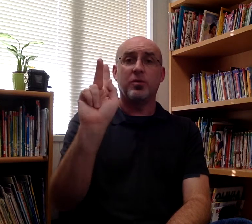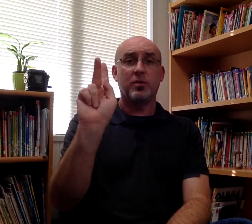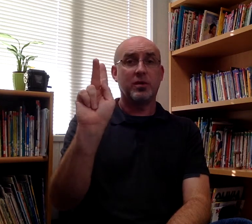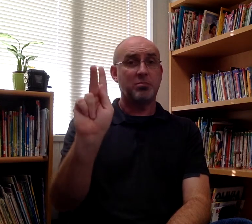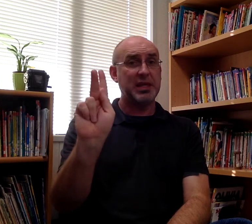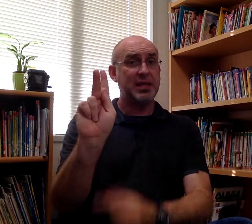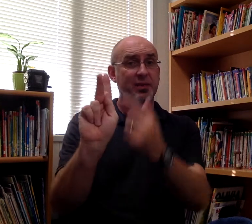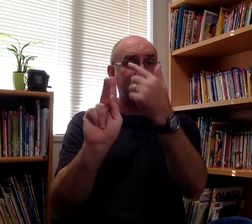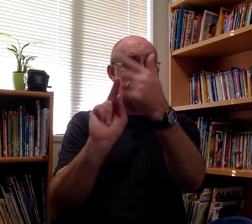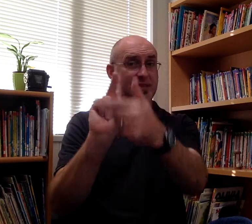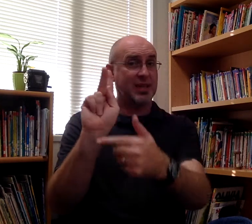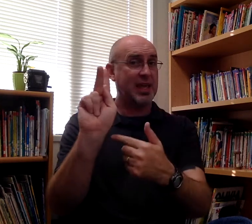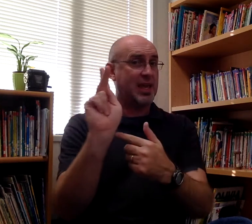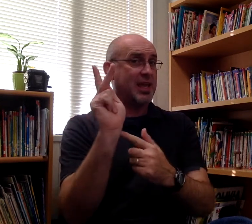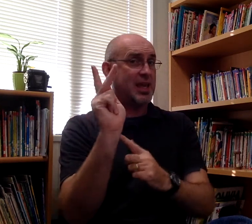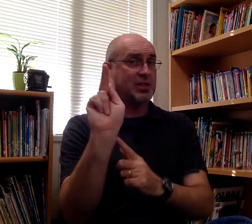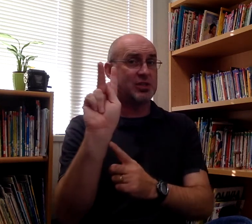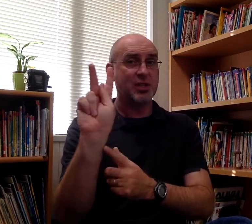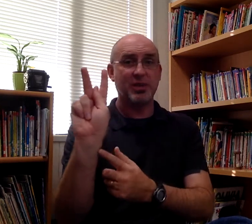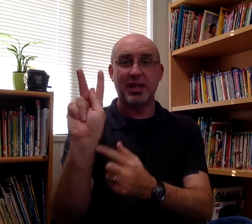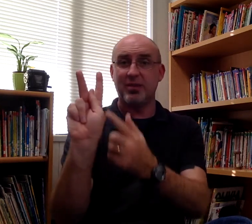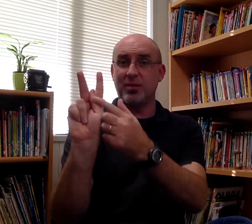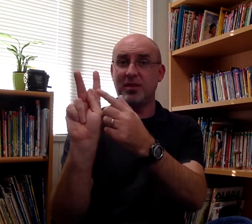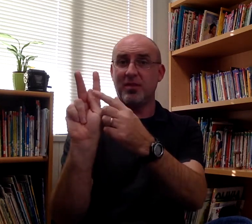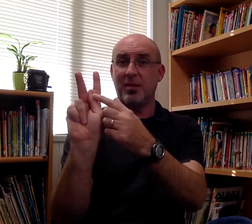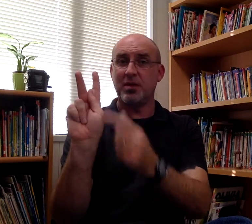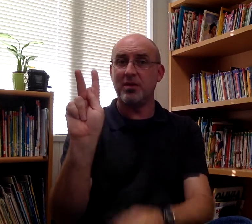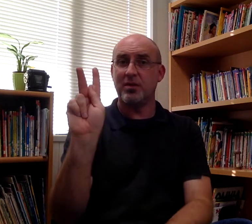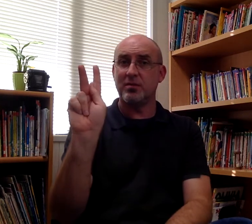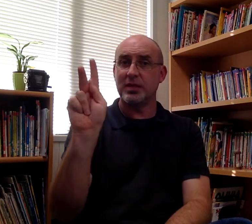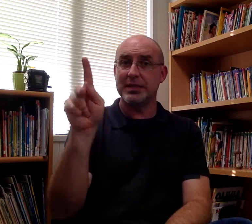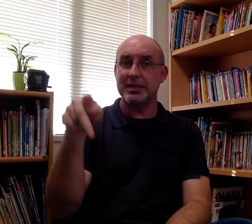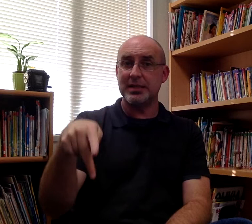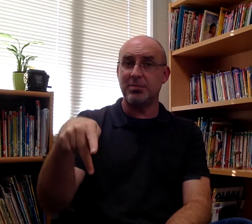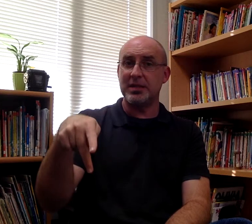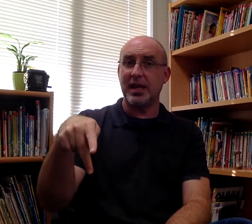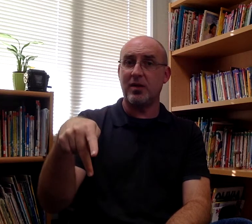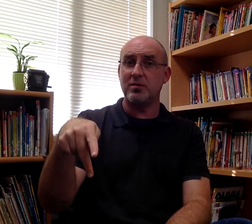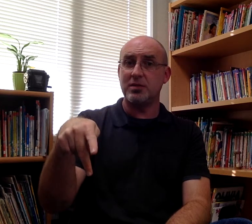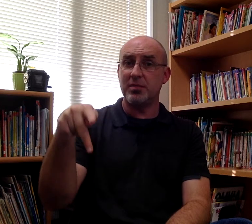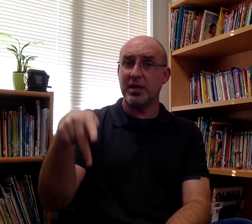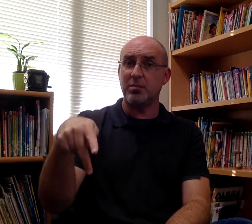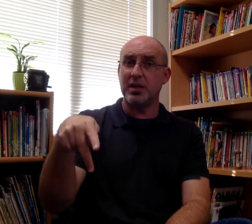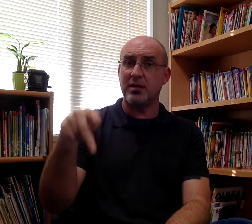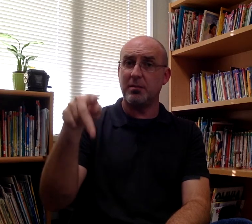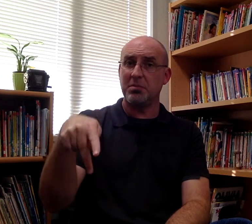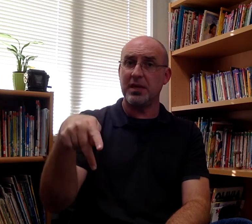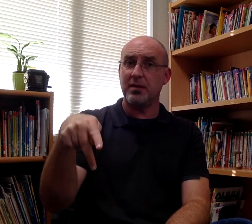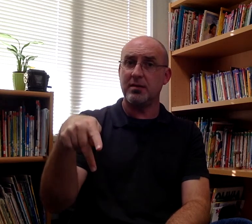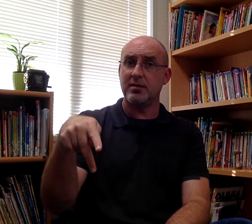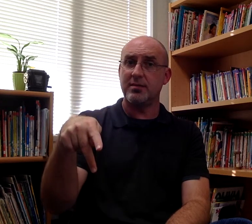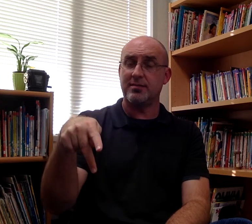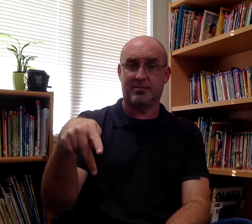For P, we have the K hand shape again with the thumb here. We can dip it down to make a P. P.